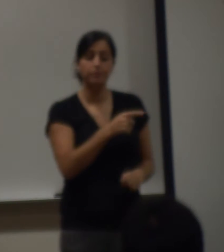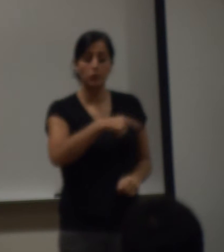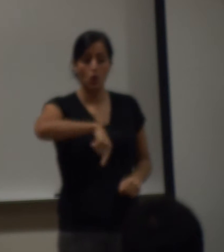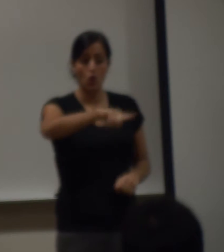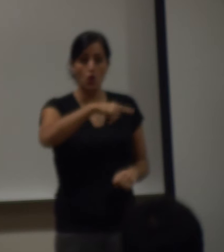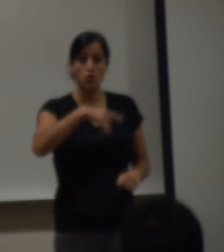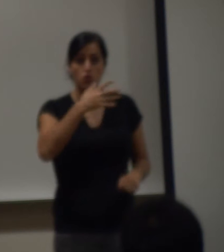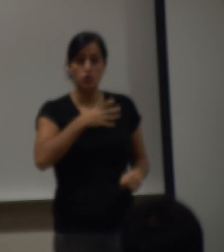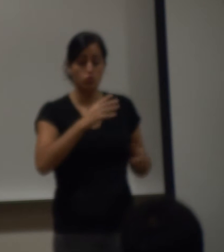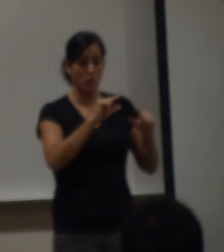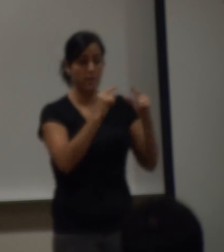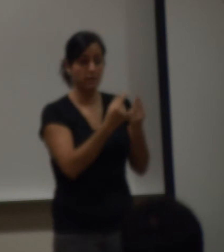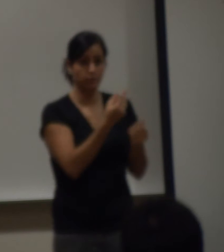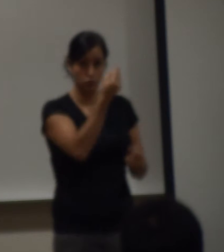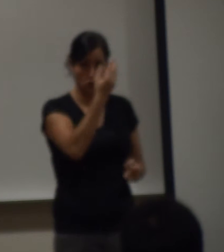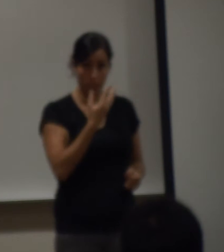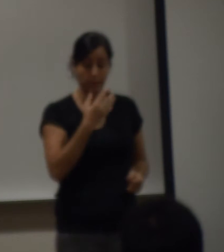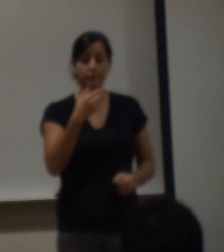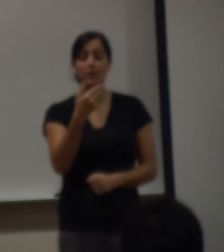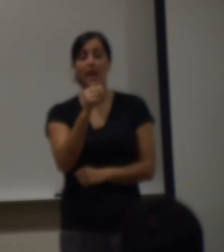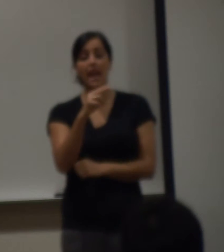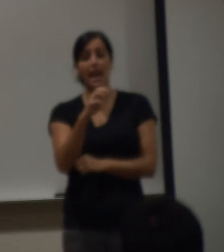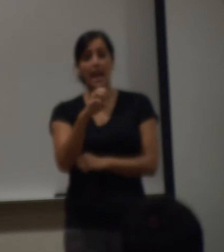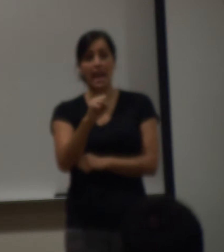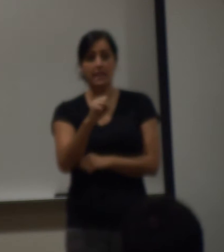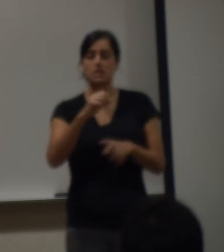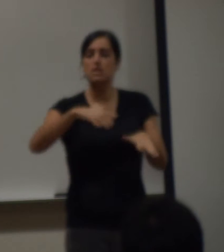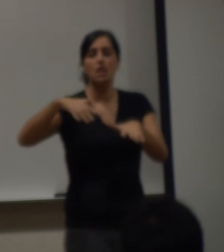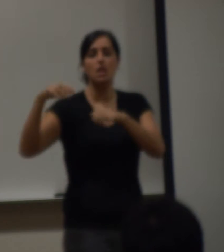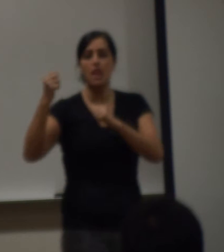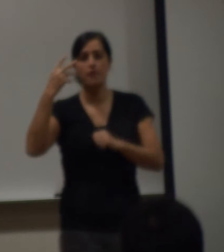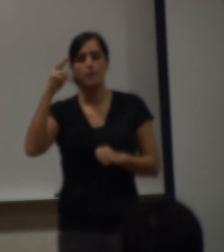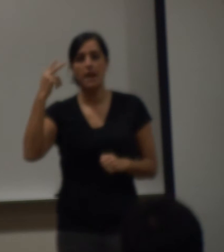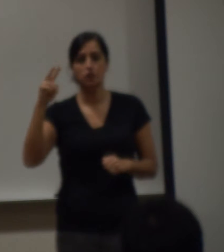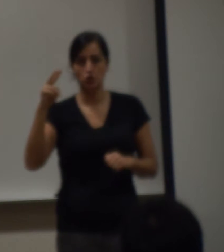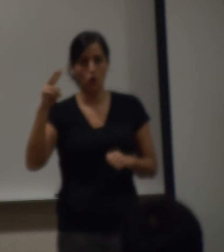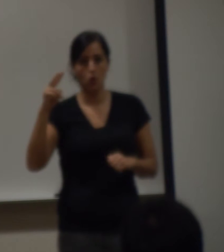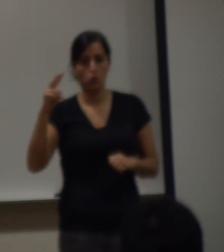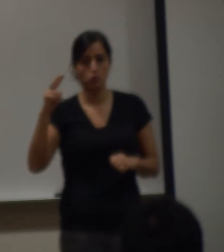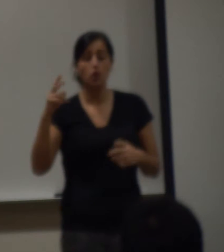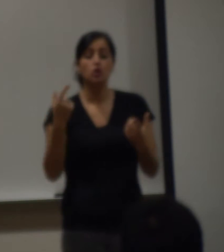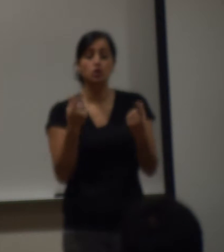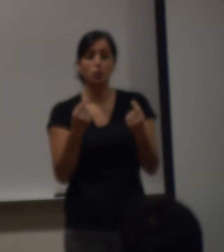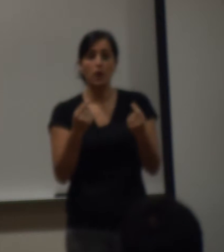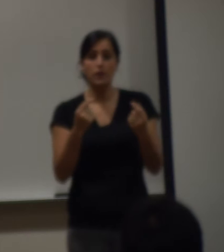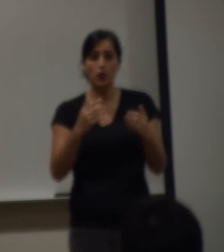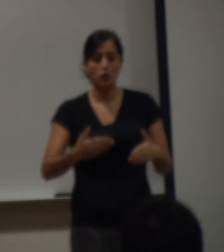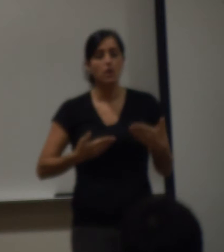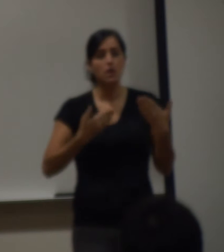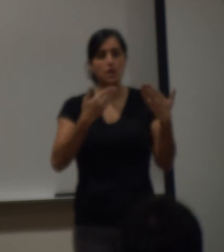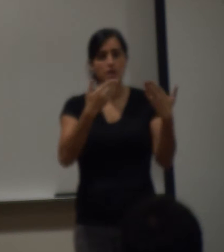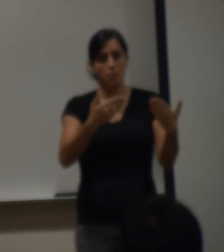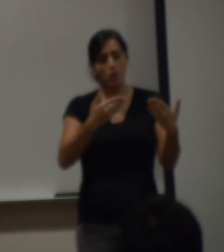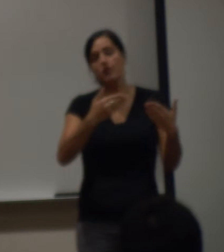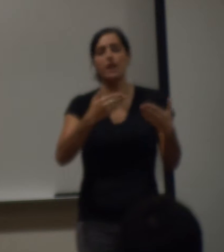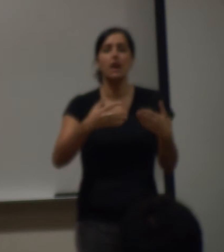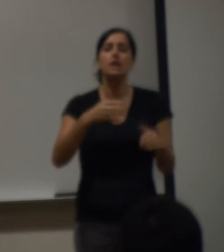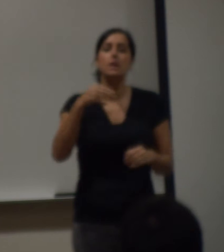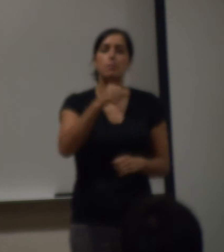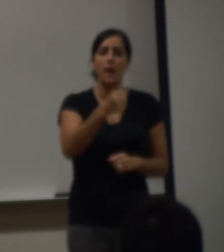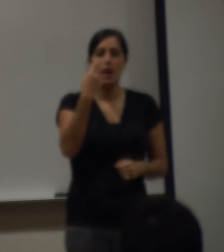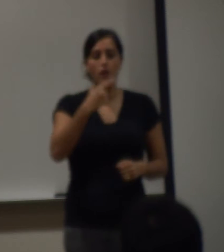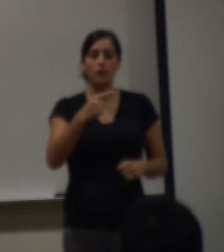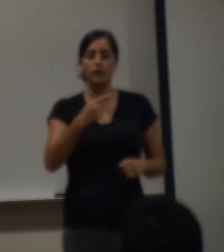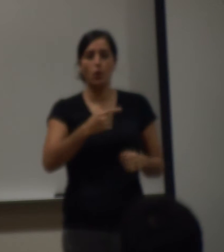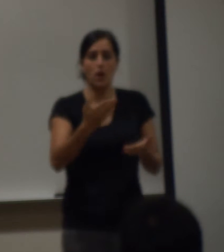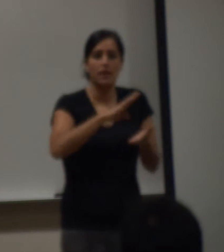Brands leaving Mexico, one of the things they had done was give severance pay to many of the workers. And